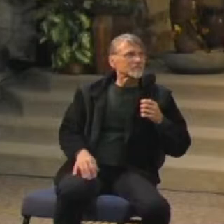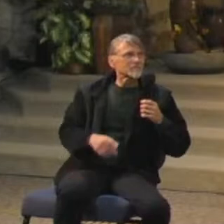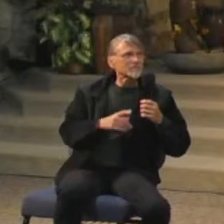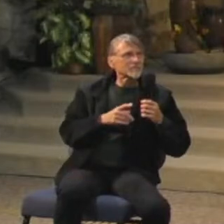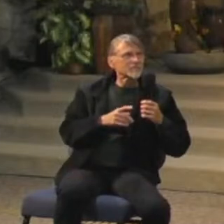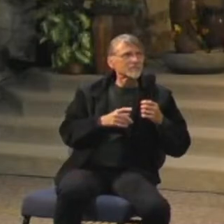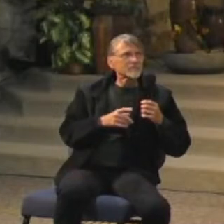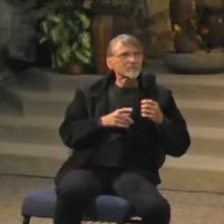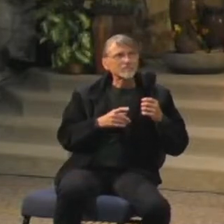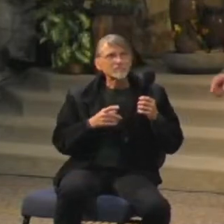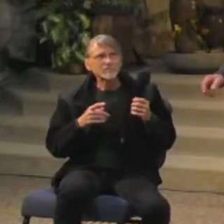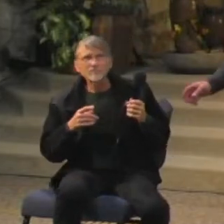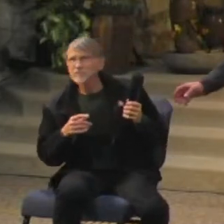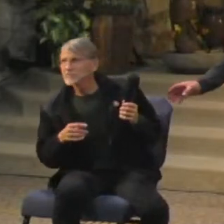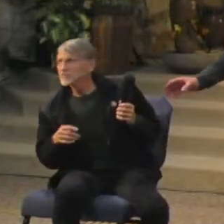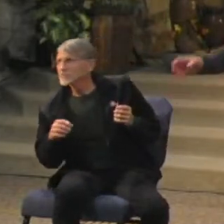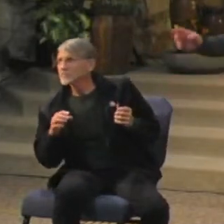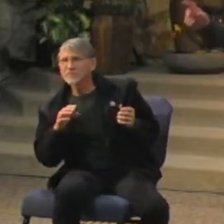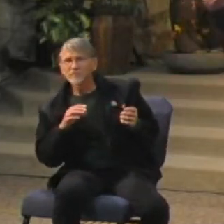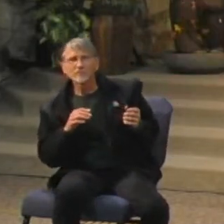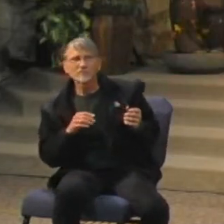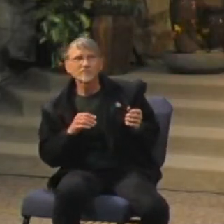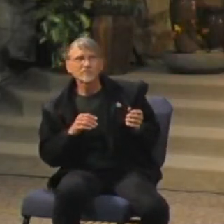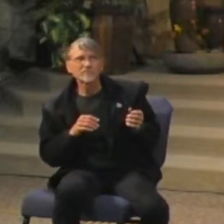Joyce, speak real loud.